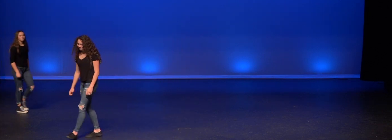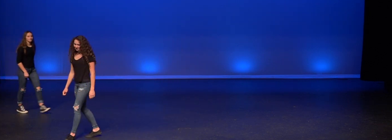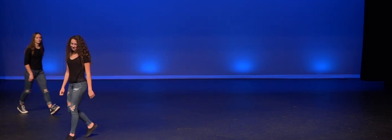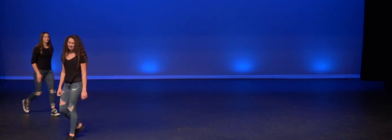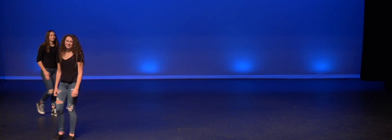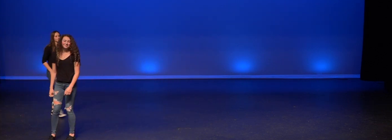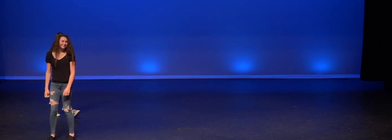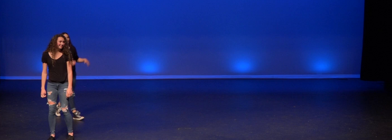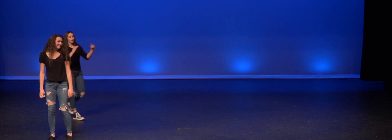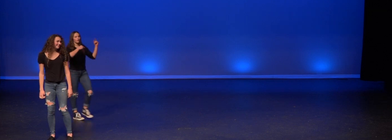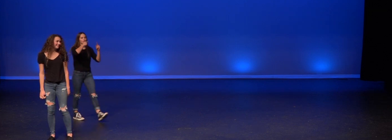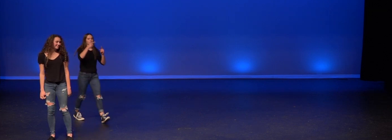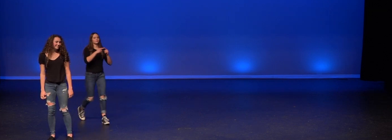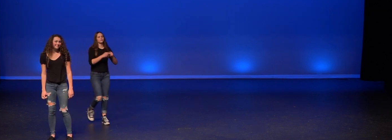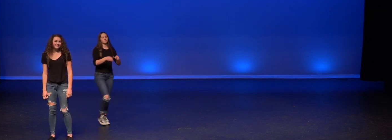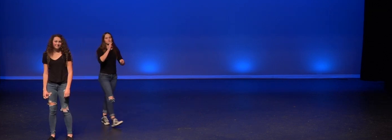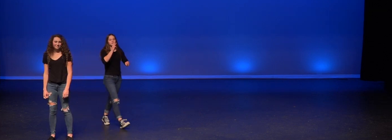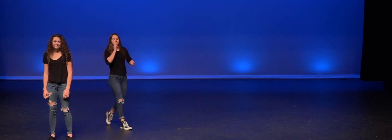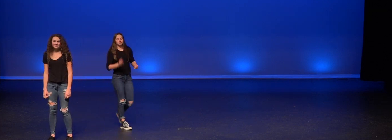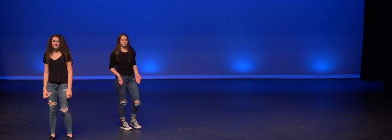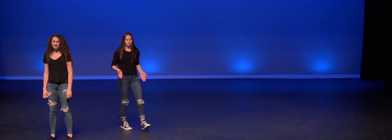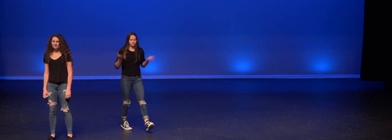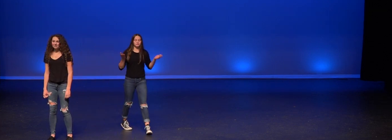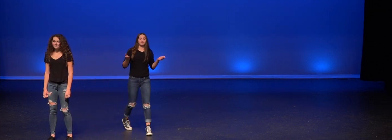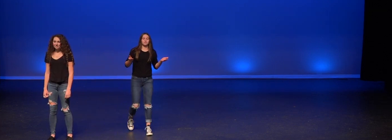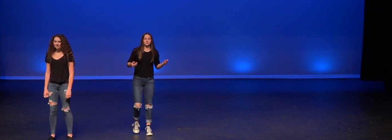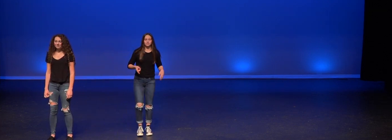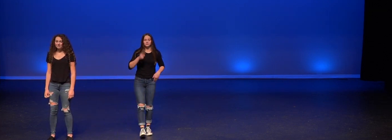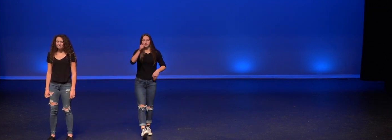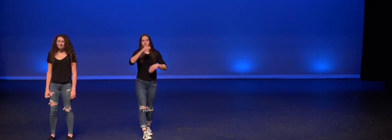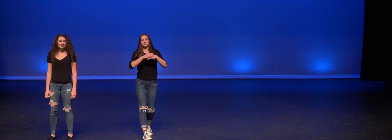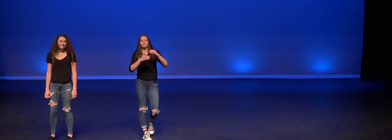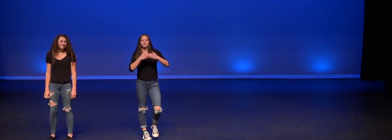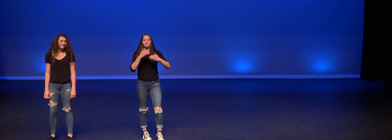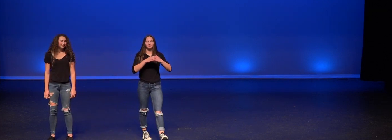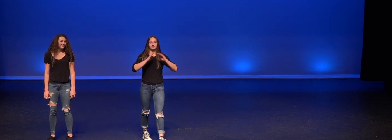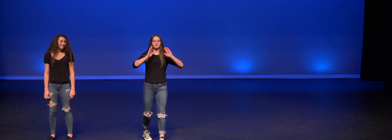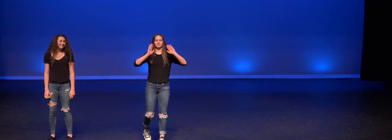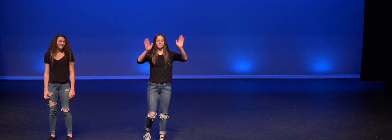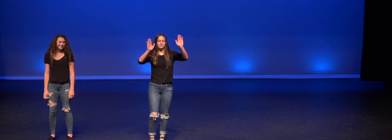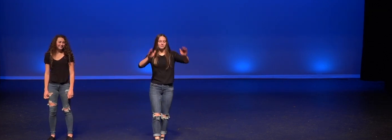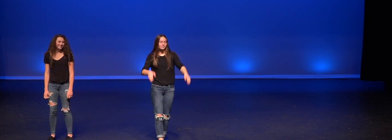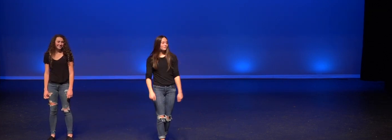I hope when the water rises, you yield to all.